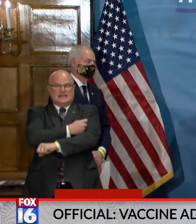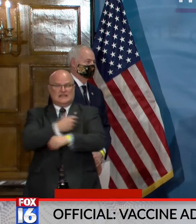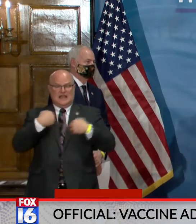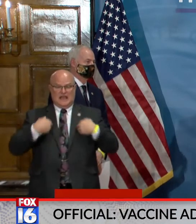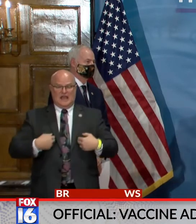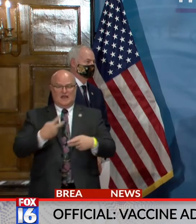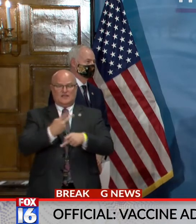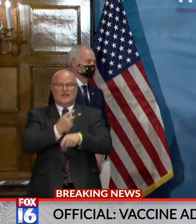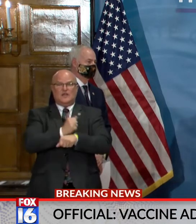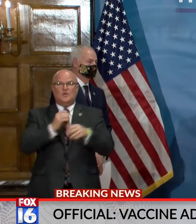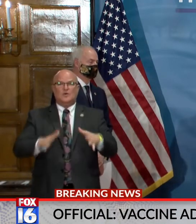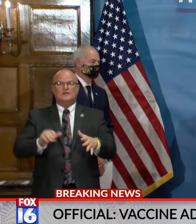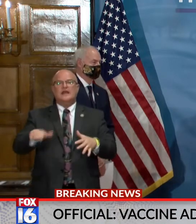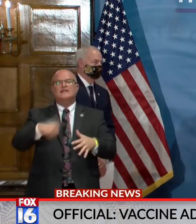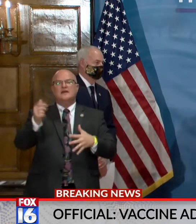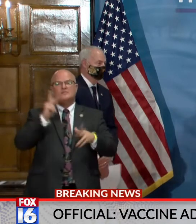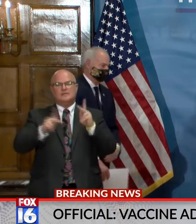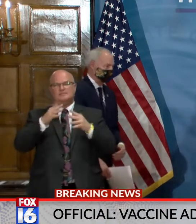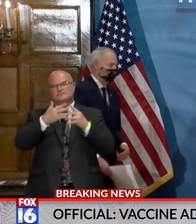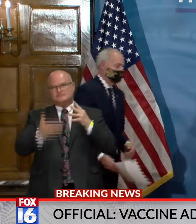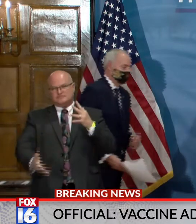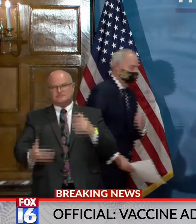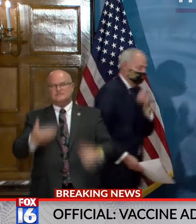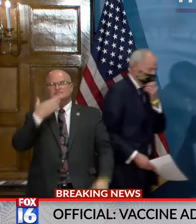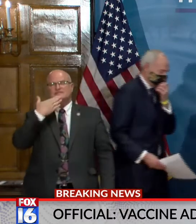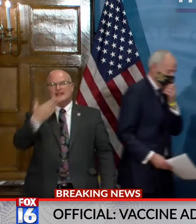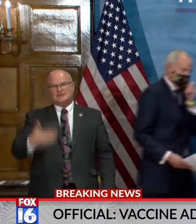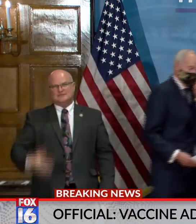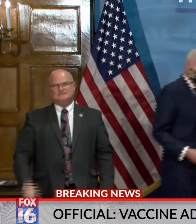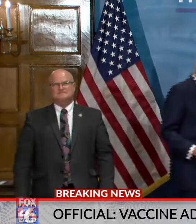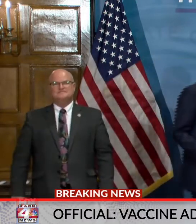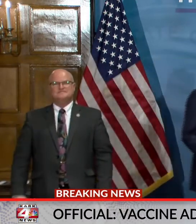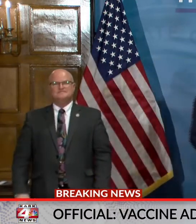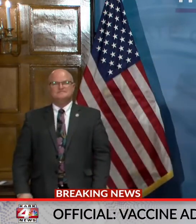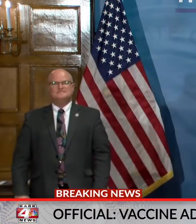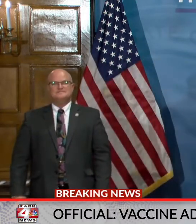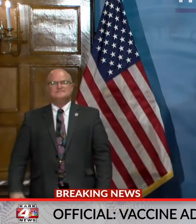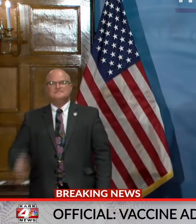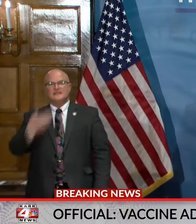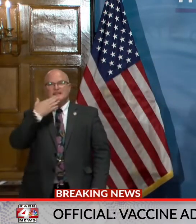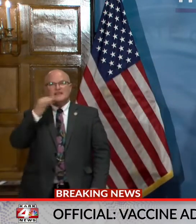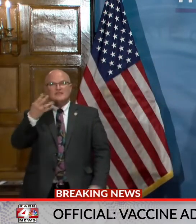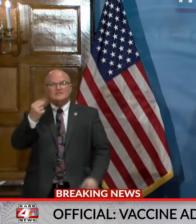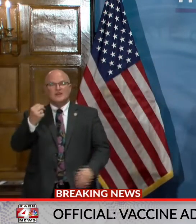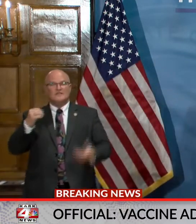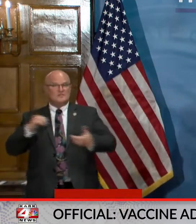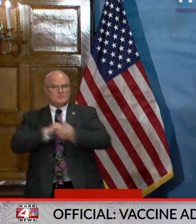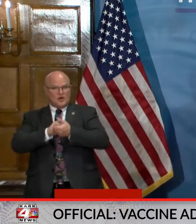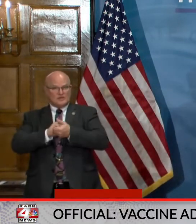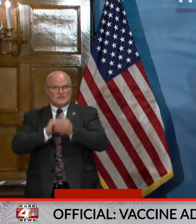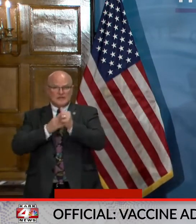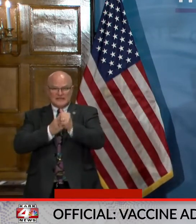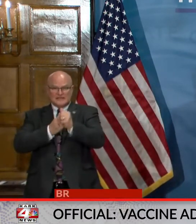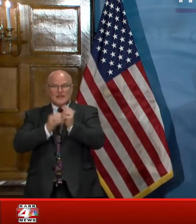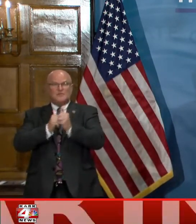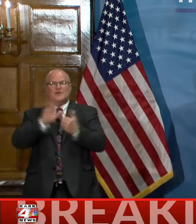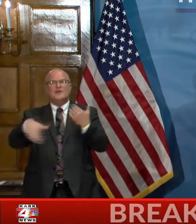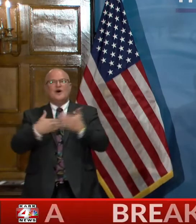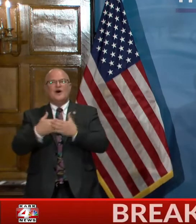workers and then others as we get more vaccine. So thank you. Thank you, John, for your partnership and leadership with